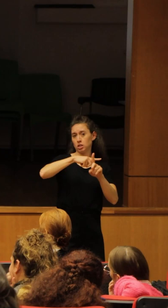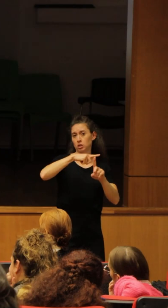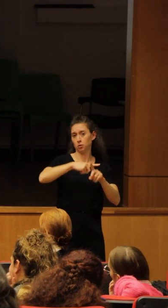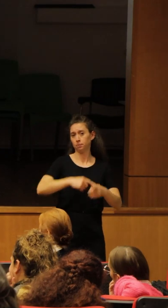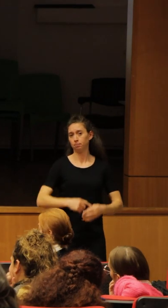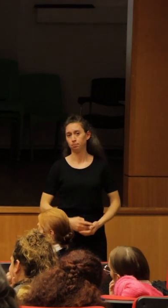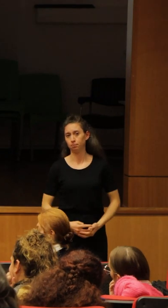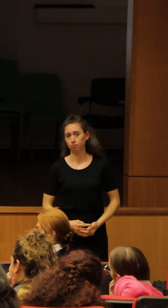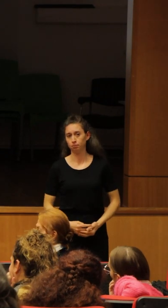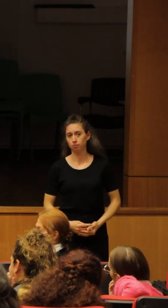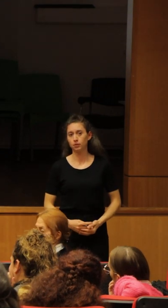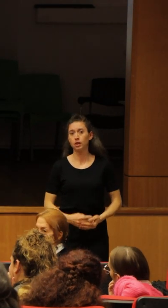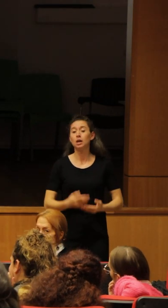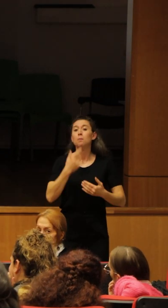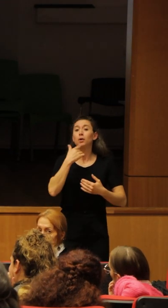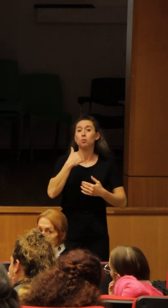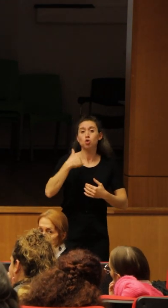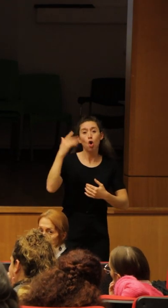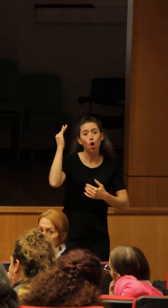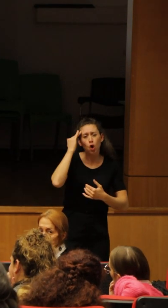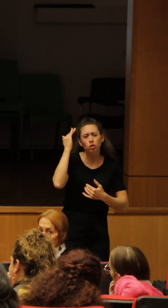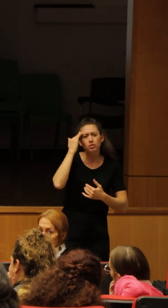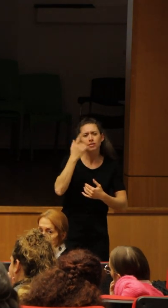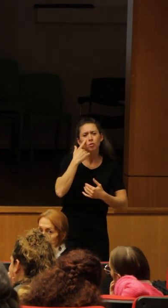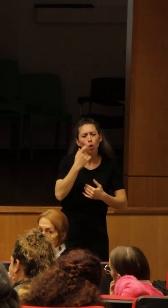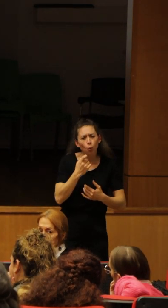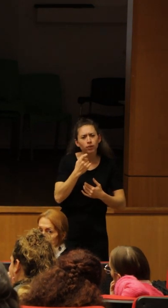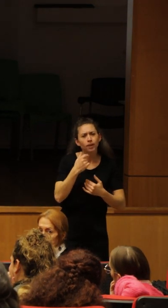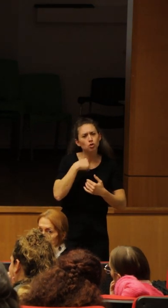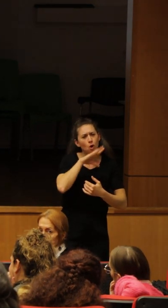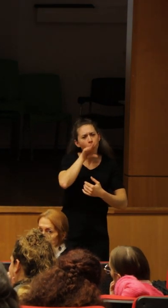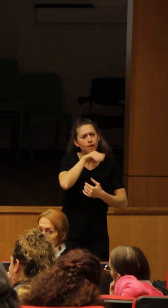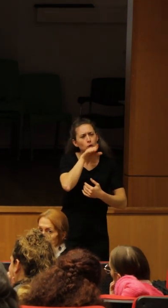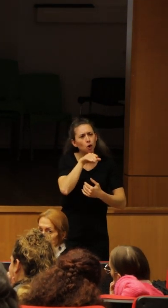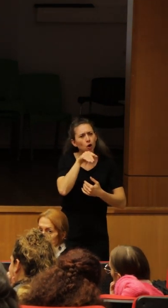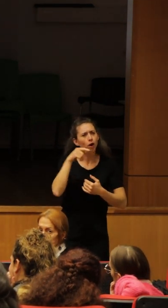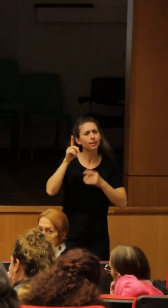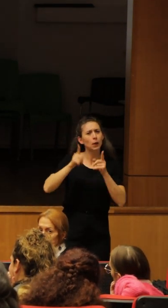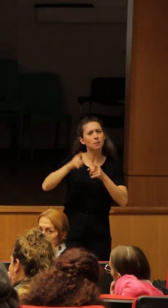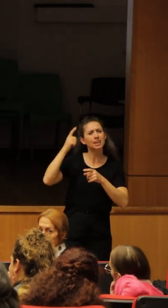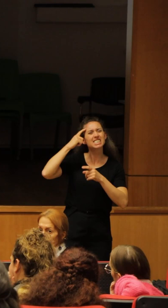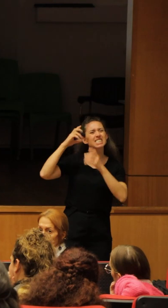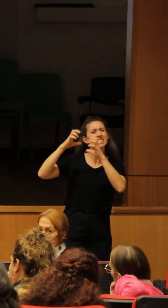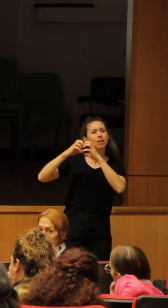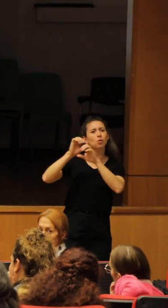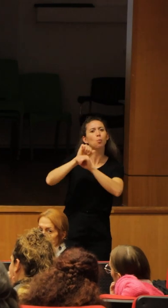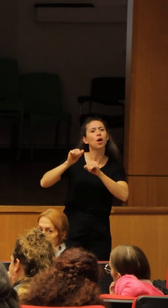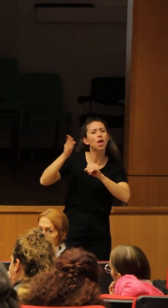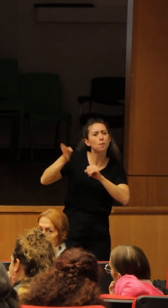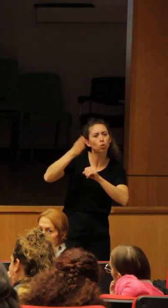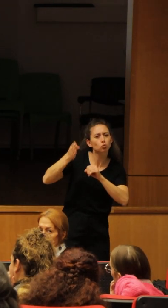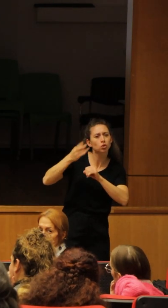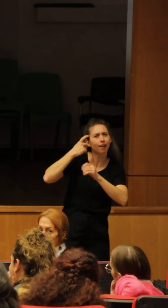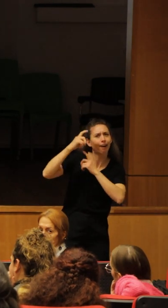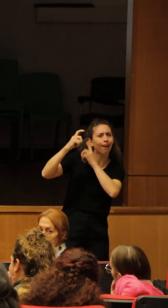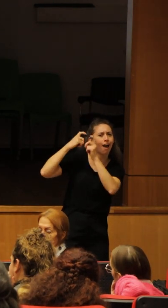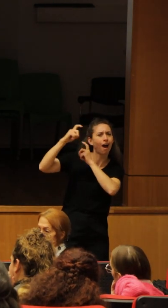metaphors daily, on a daily basis. Being aware of what you are talking, and then the brain